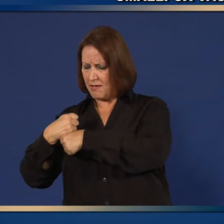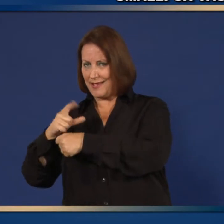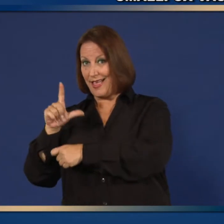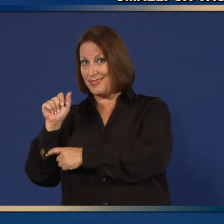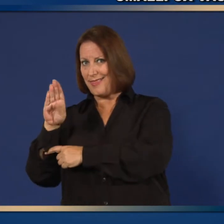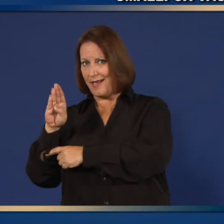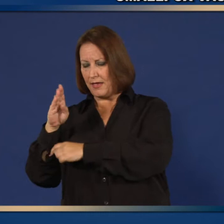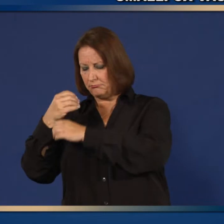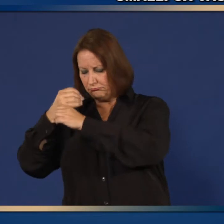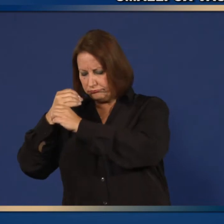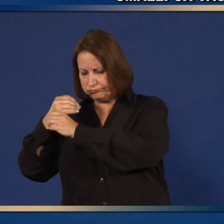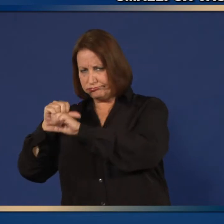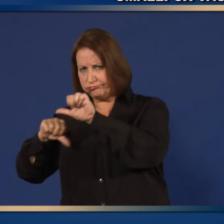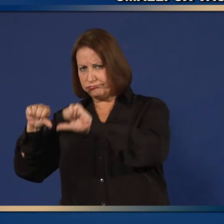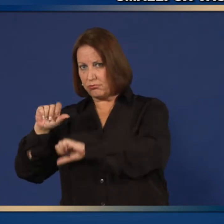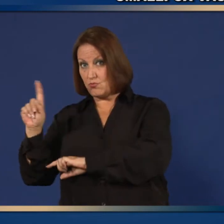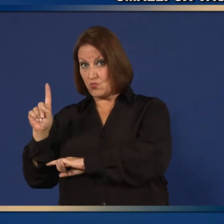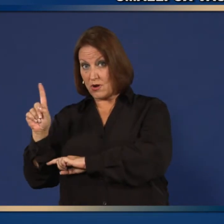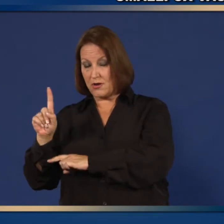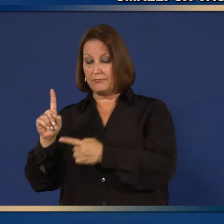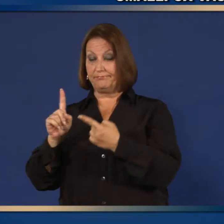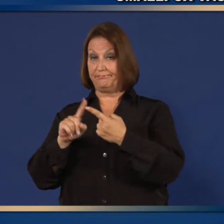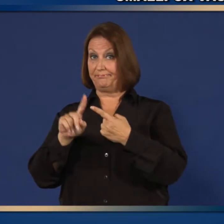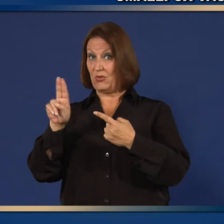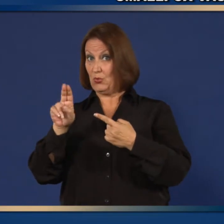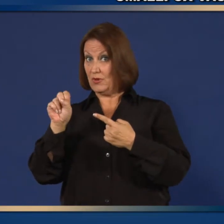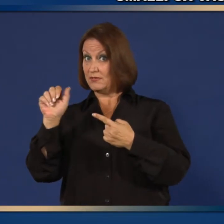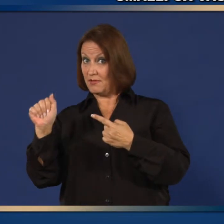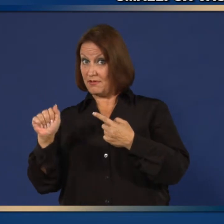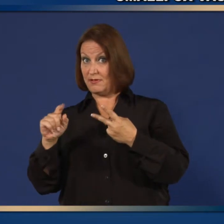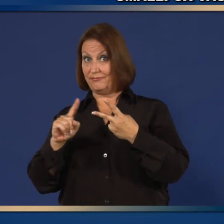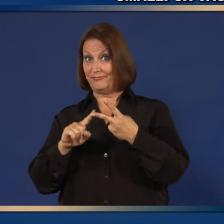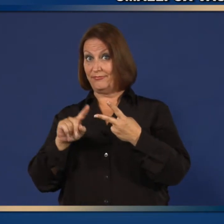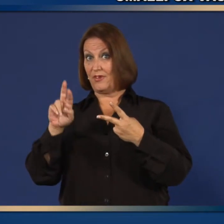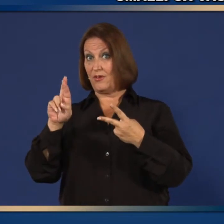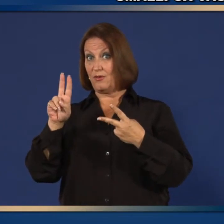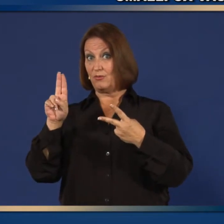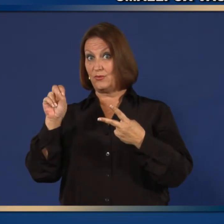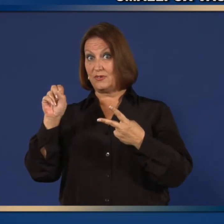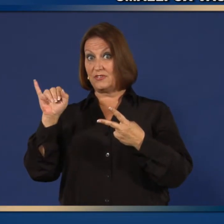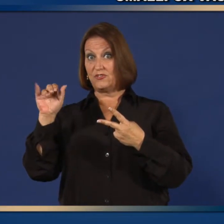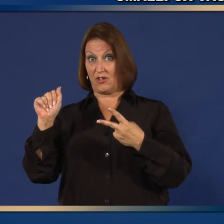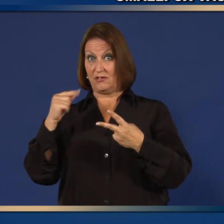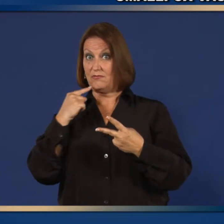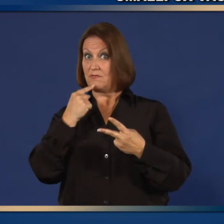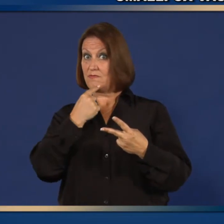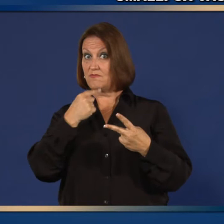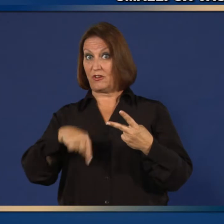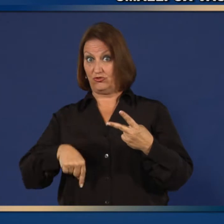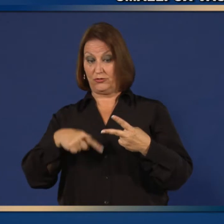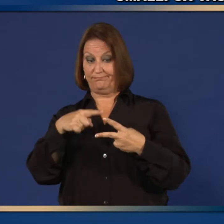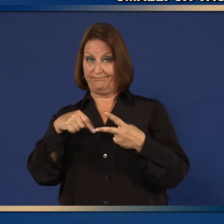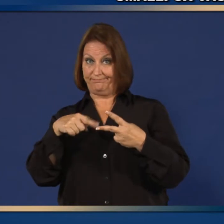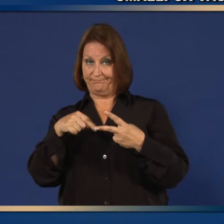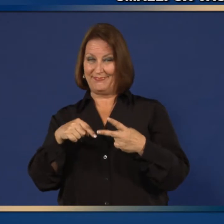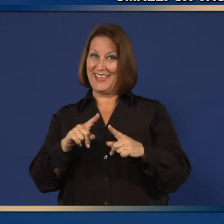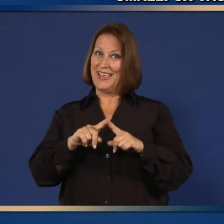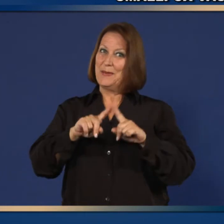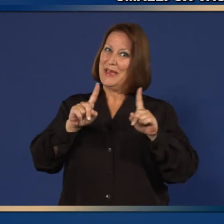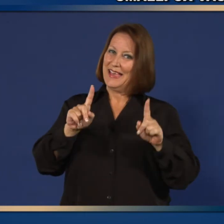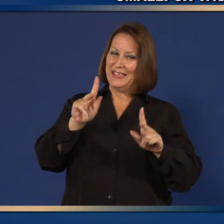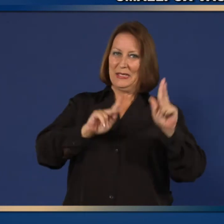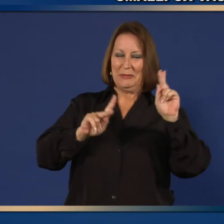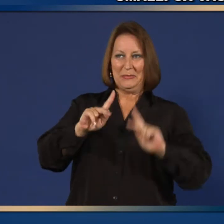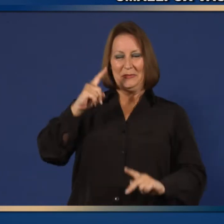There is concern that terrorists may have obtained the smallpox virus and could use it